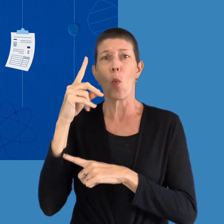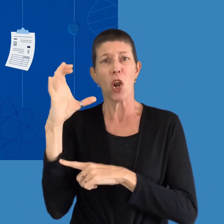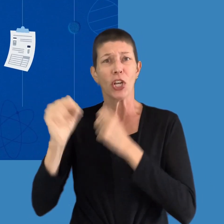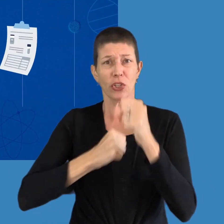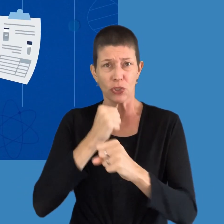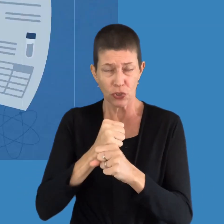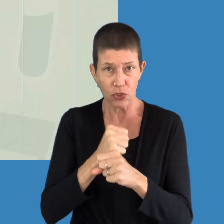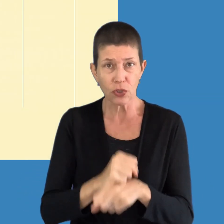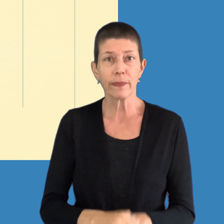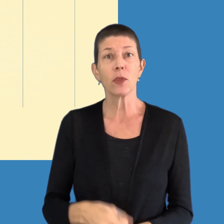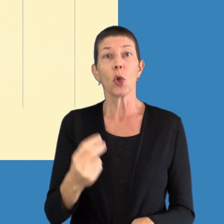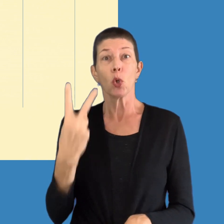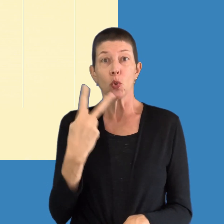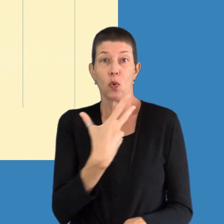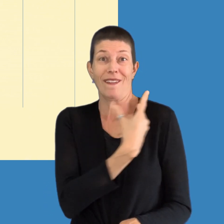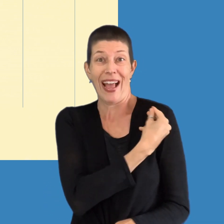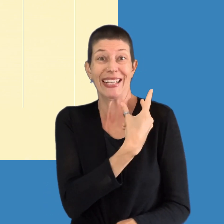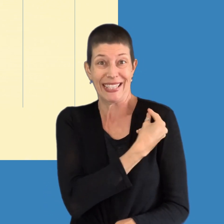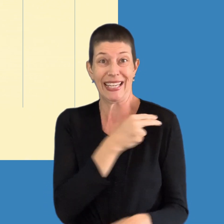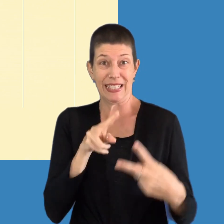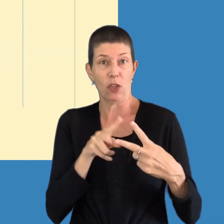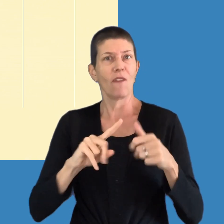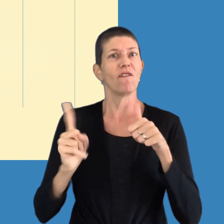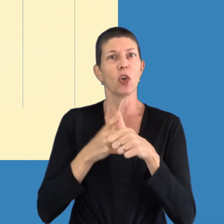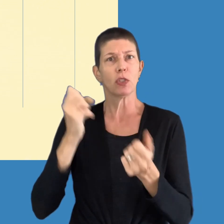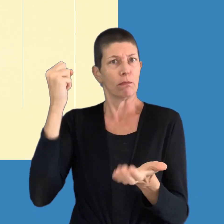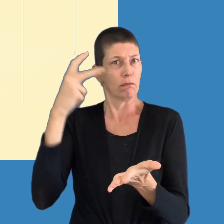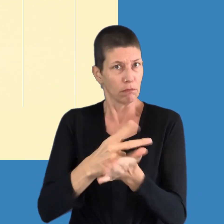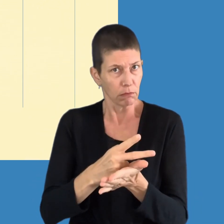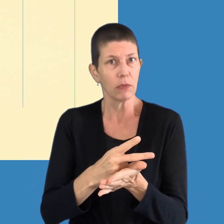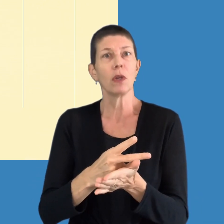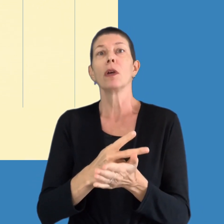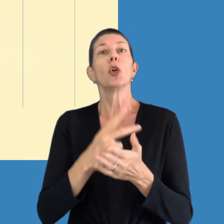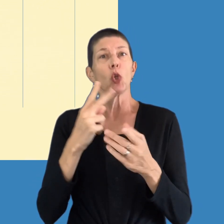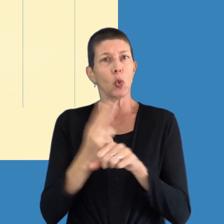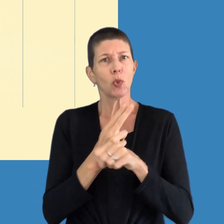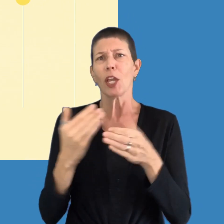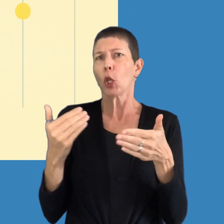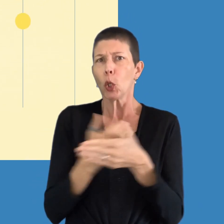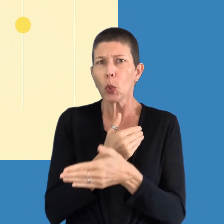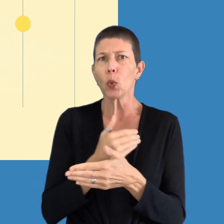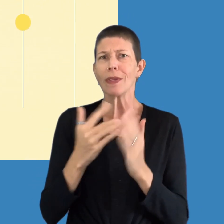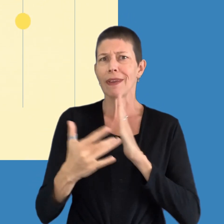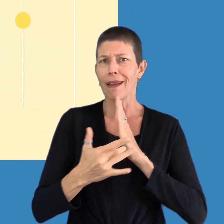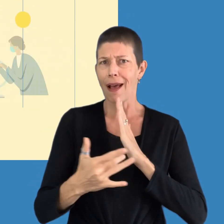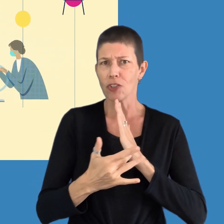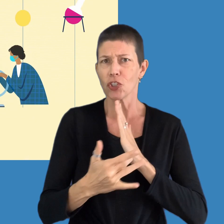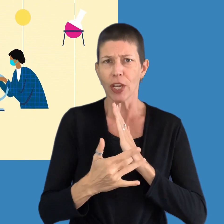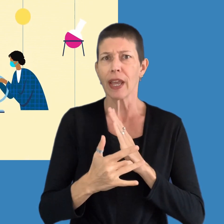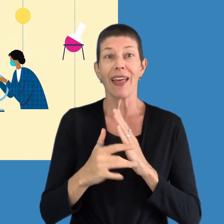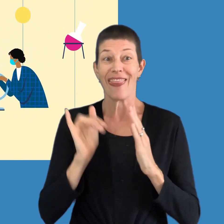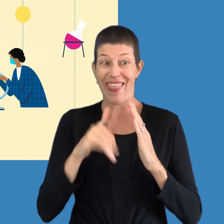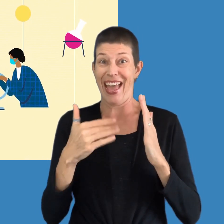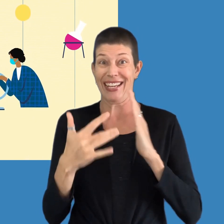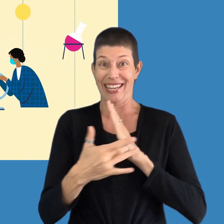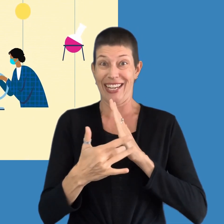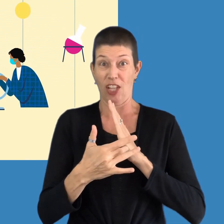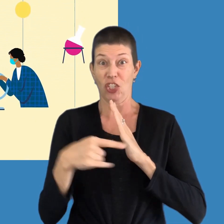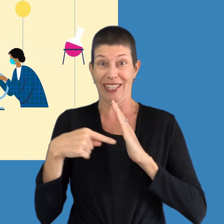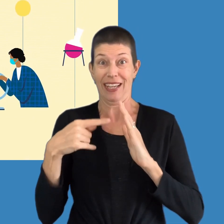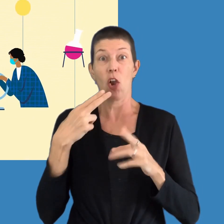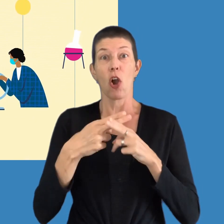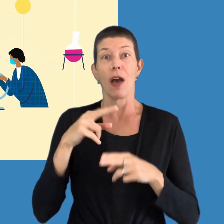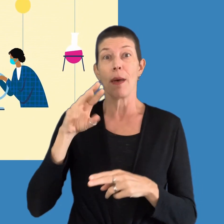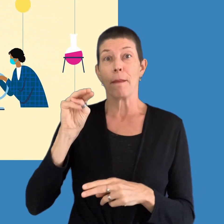over a century. 2 COVID vaccines are the first authorized vaccines ever to use a new technology, but